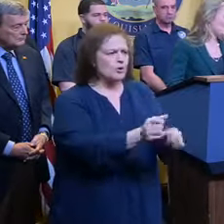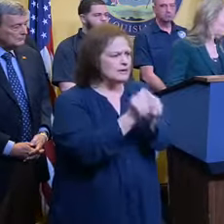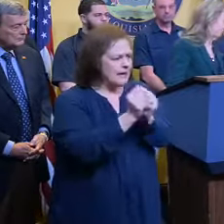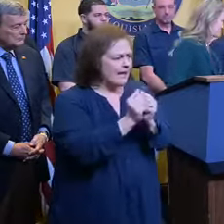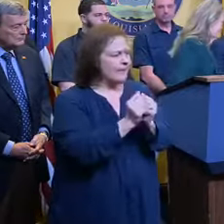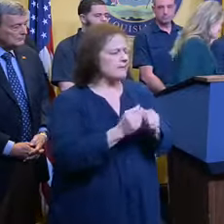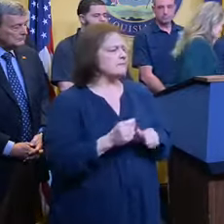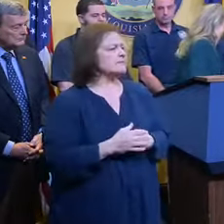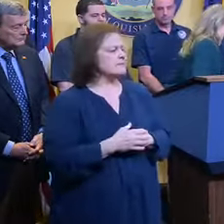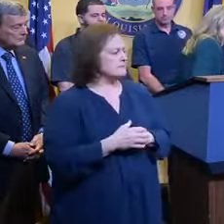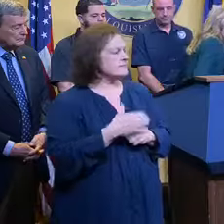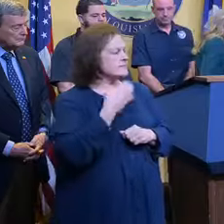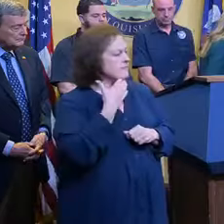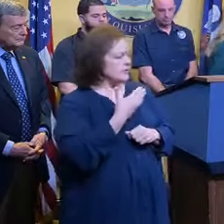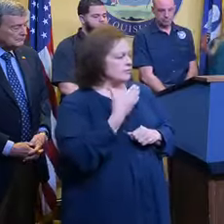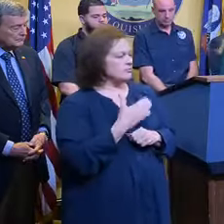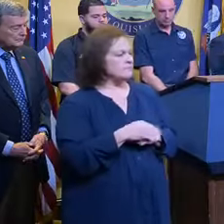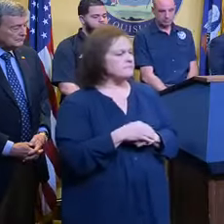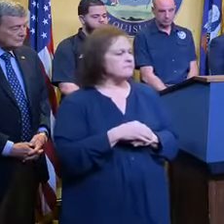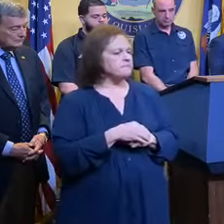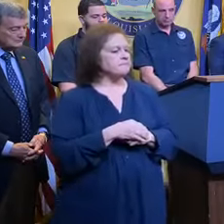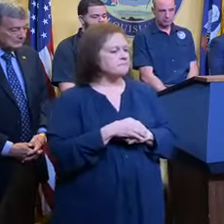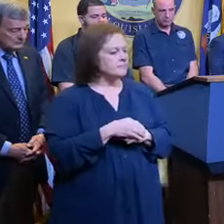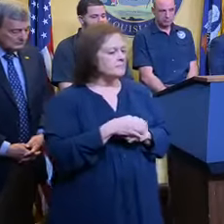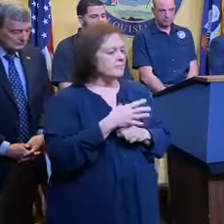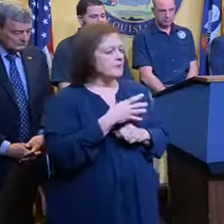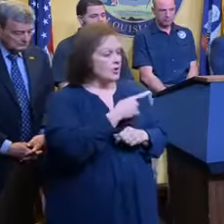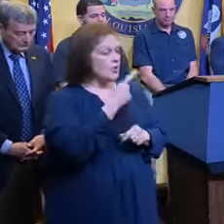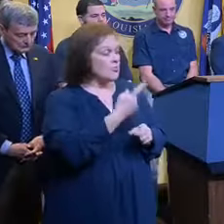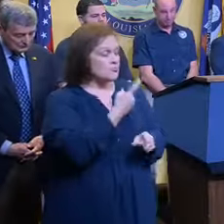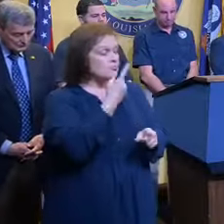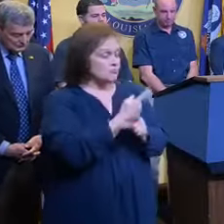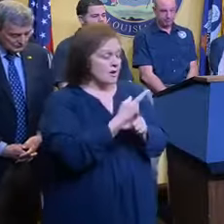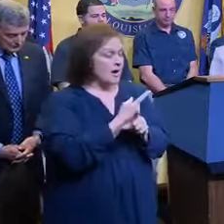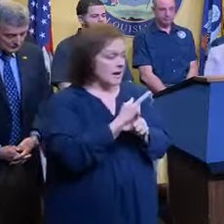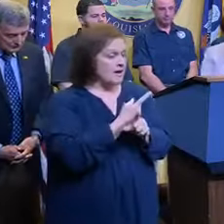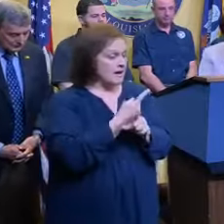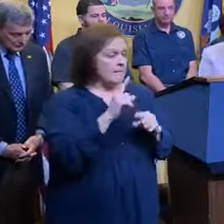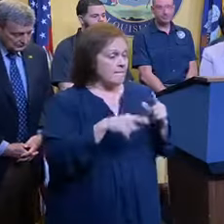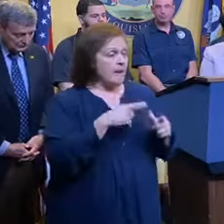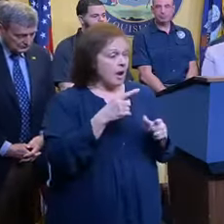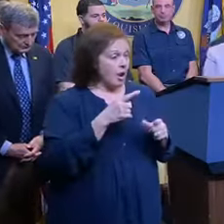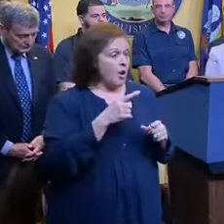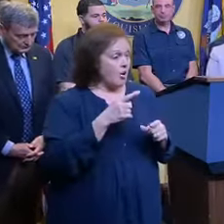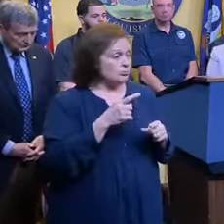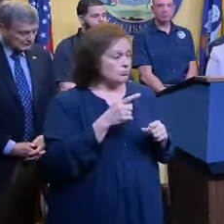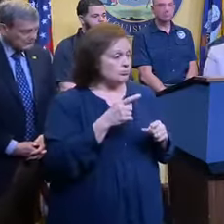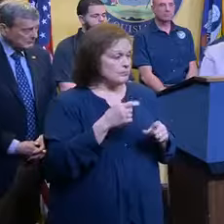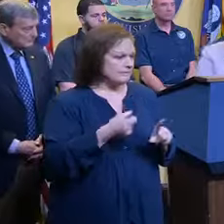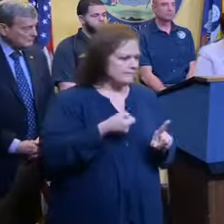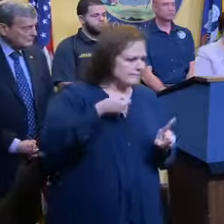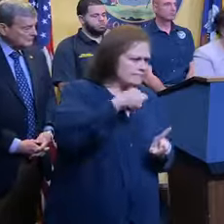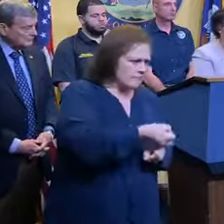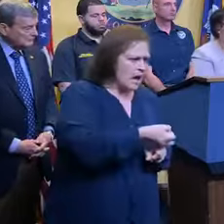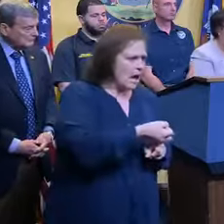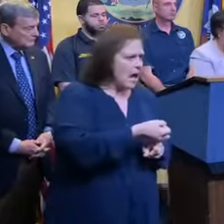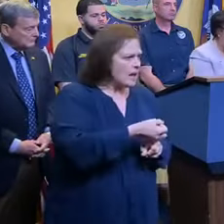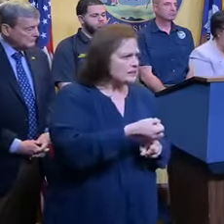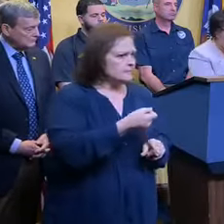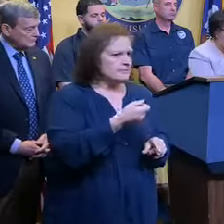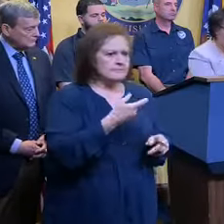thank you. Thank you so much, council member, and you are absolutely on target about the impacts in terms